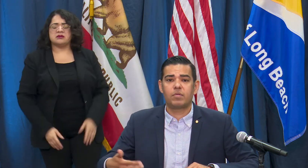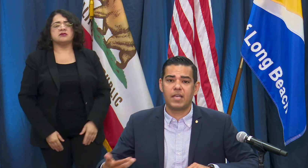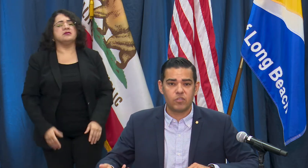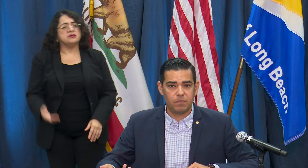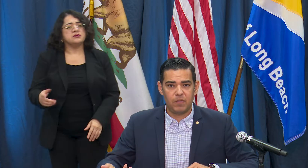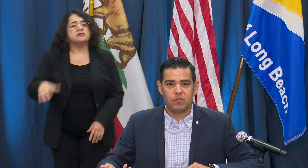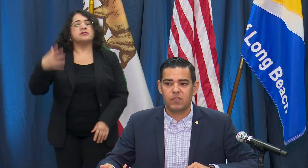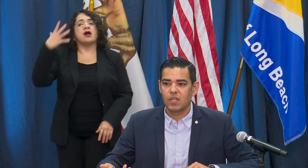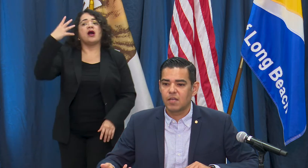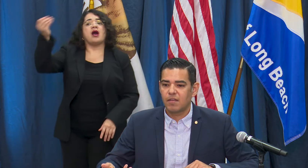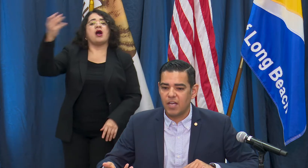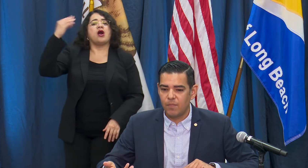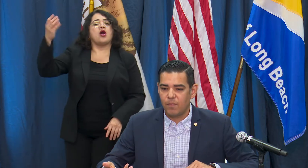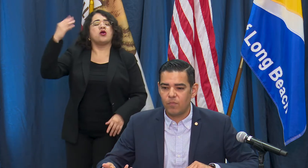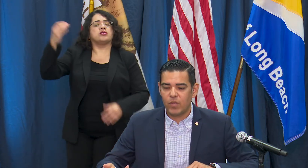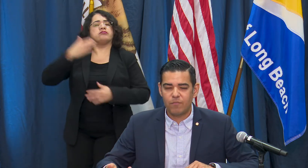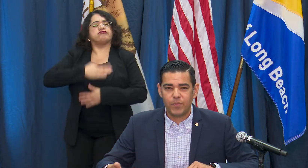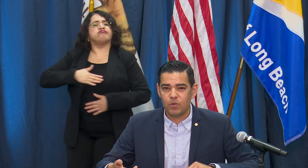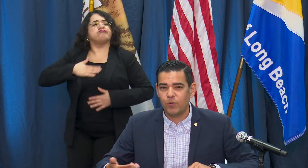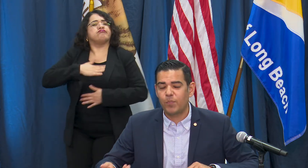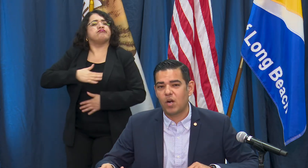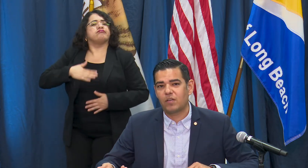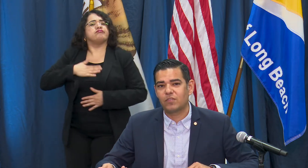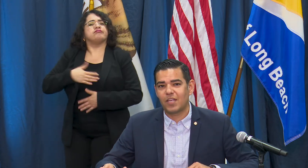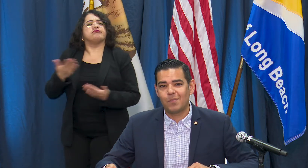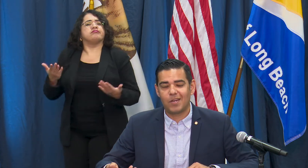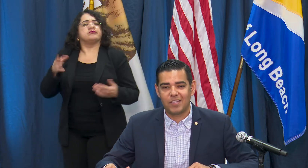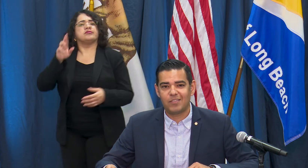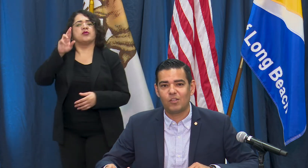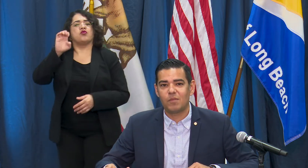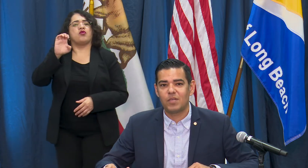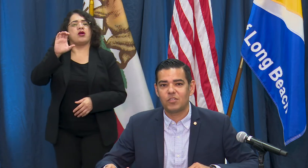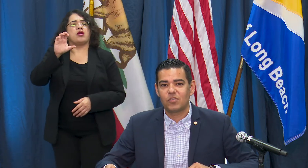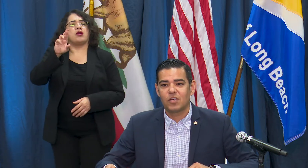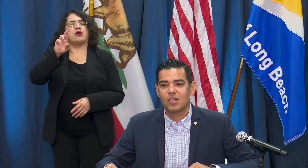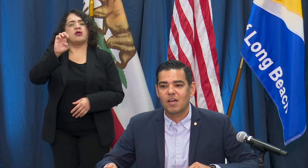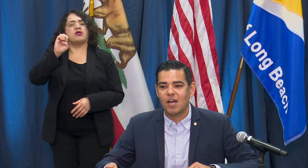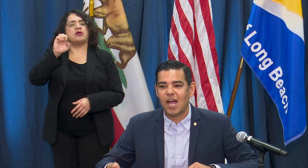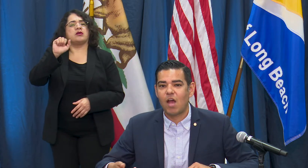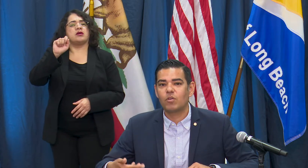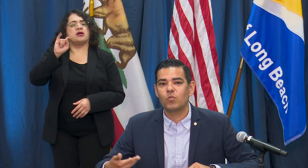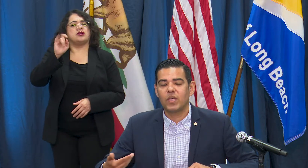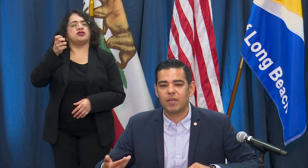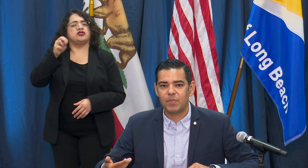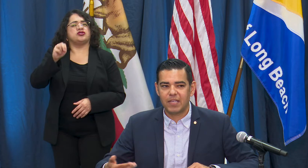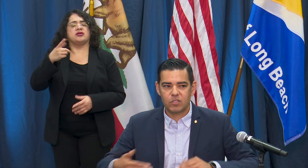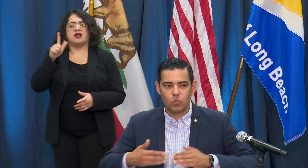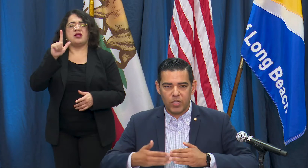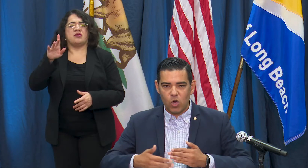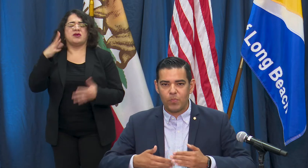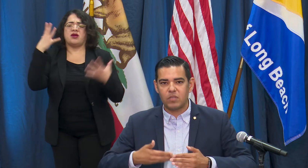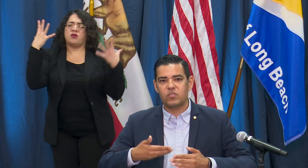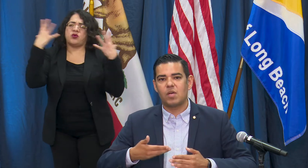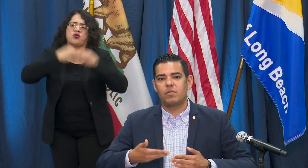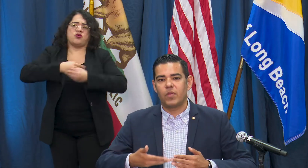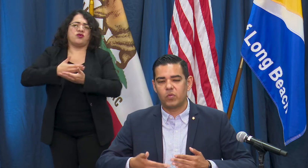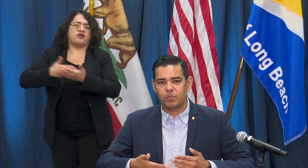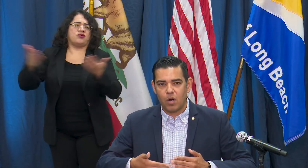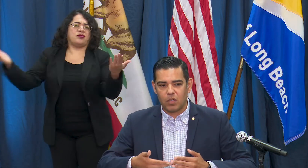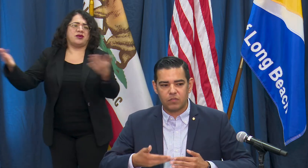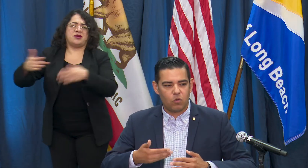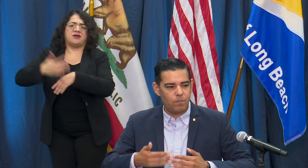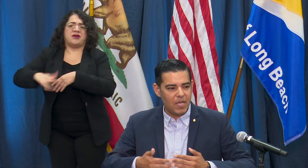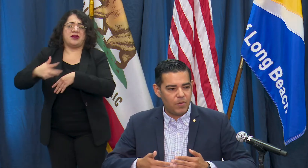outdoor recreation piece. We have beautiful parks and amenities in Long Beach. How can we begin to reopen some of